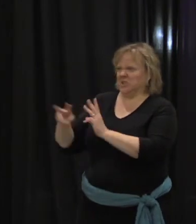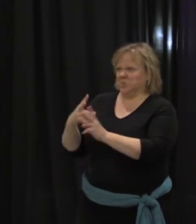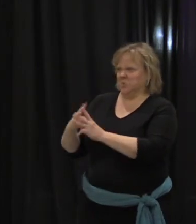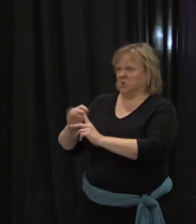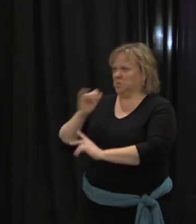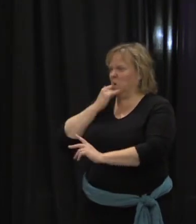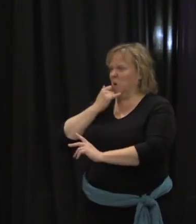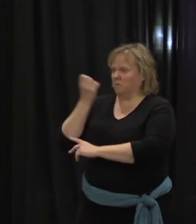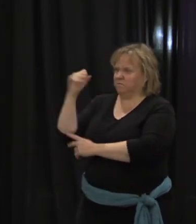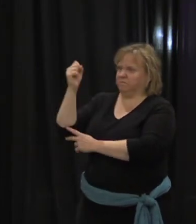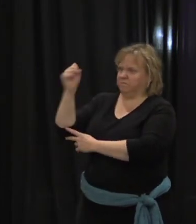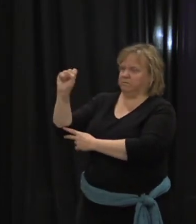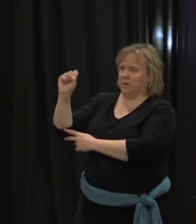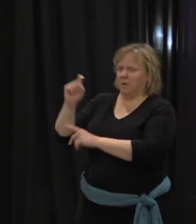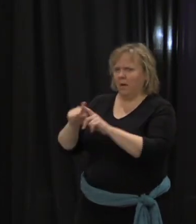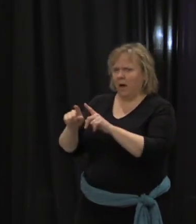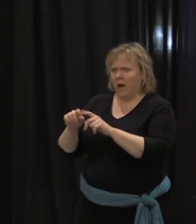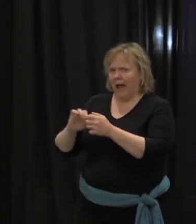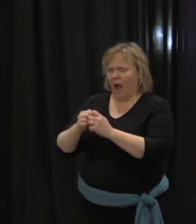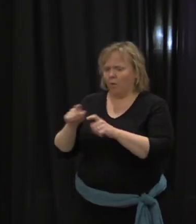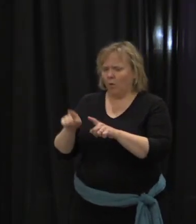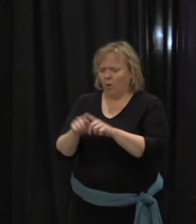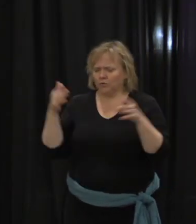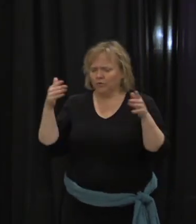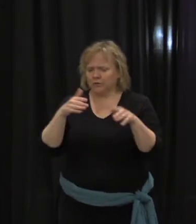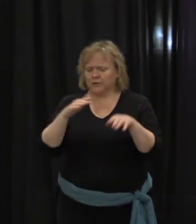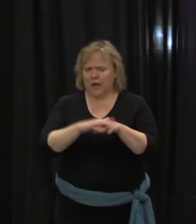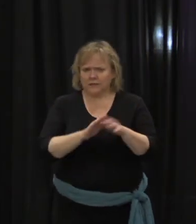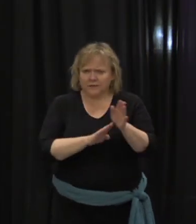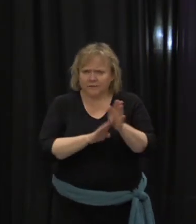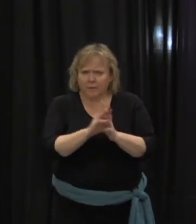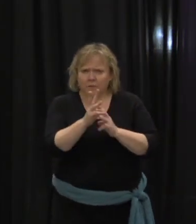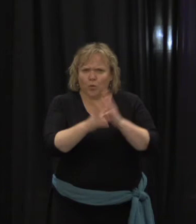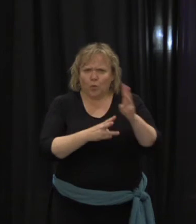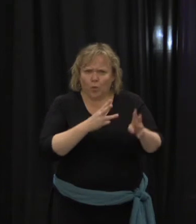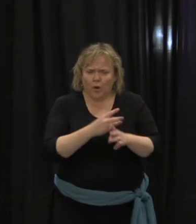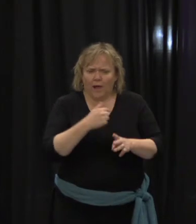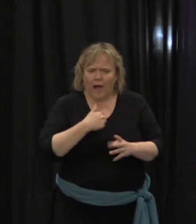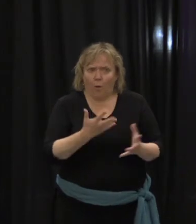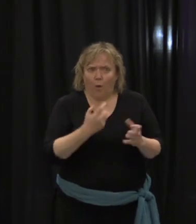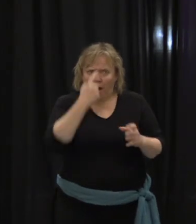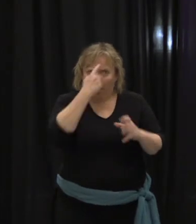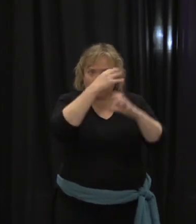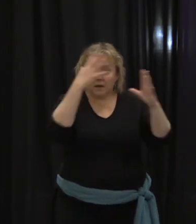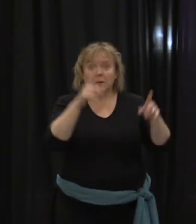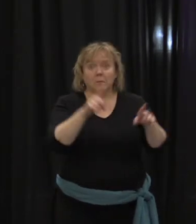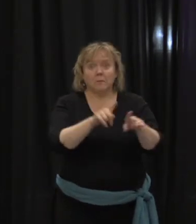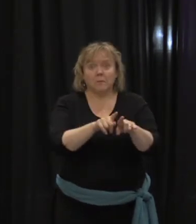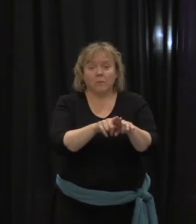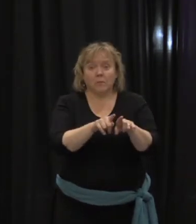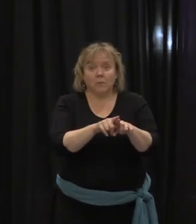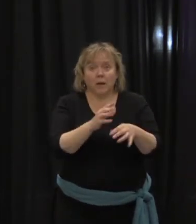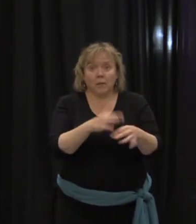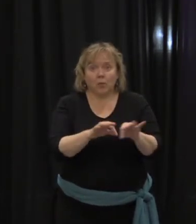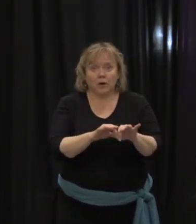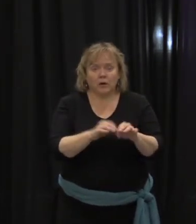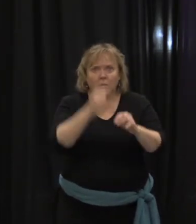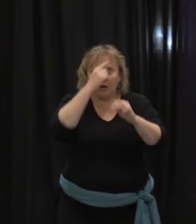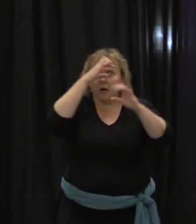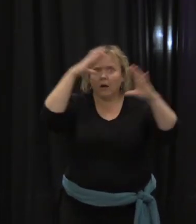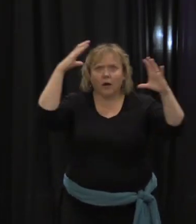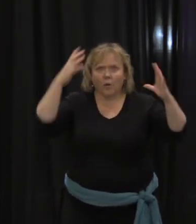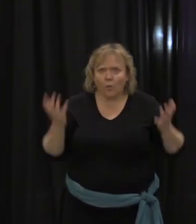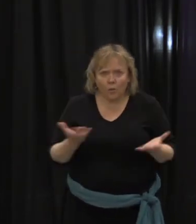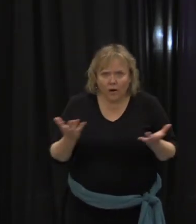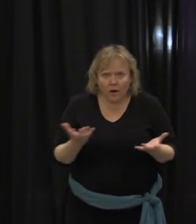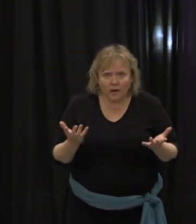but how do we also build the world that we do want? And what is it that we want? I want us to get better at